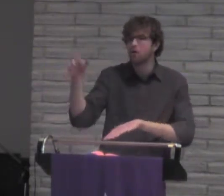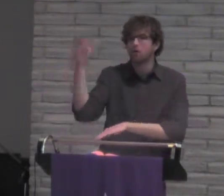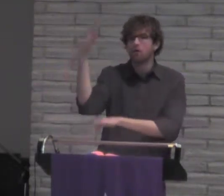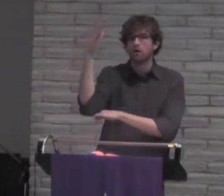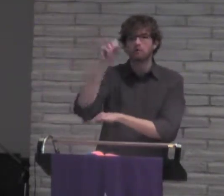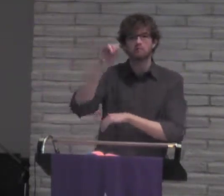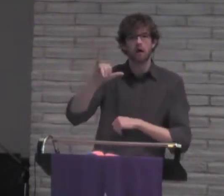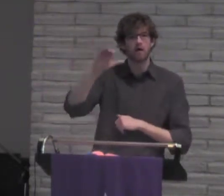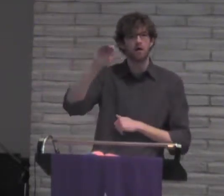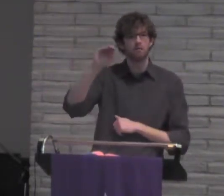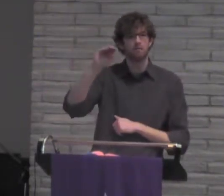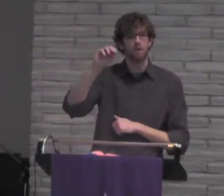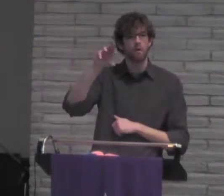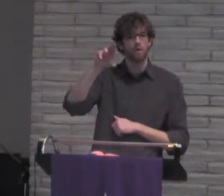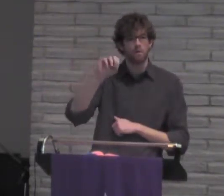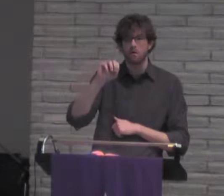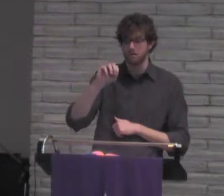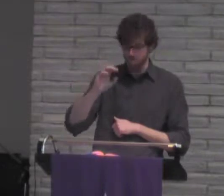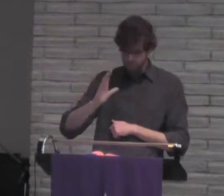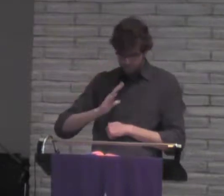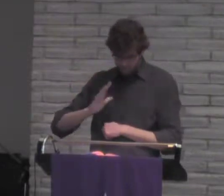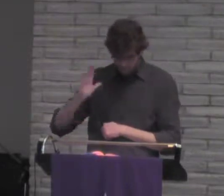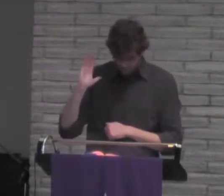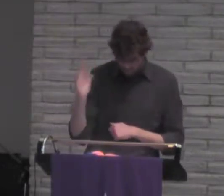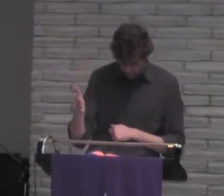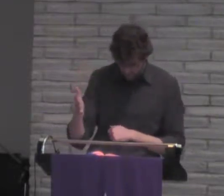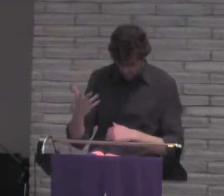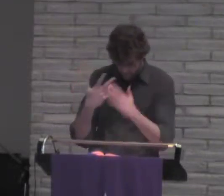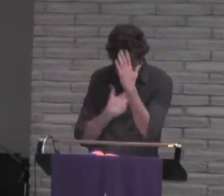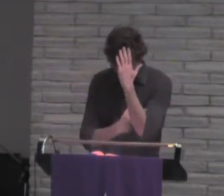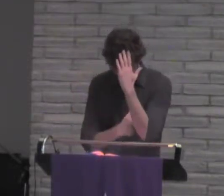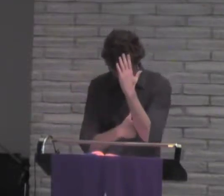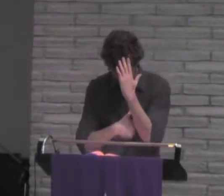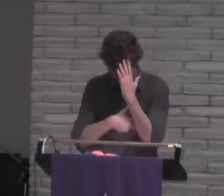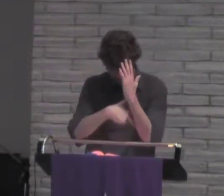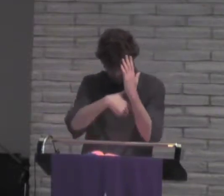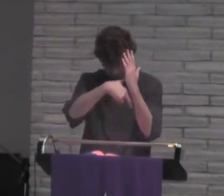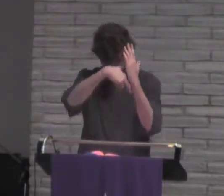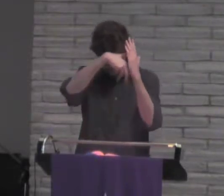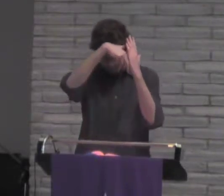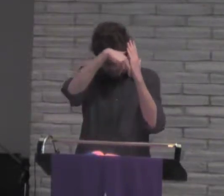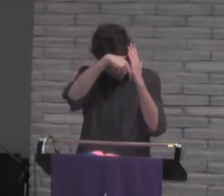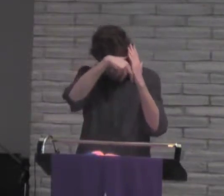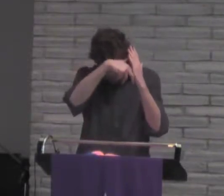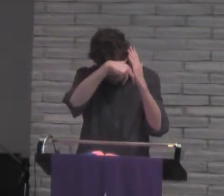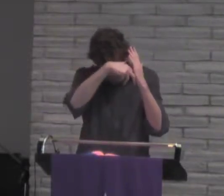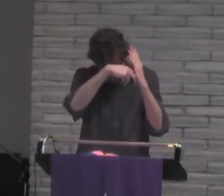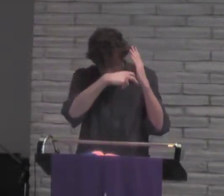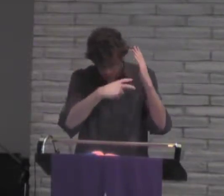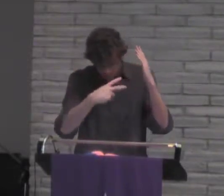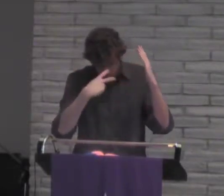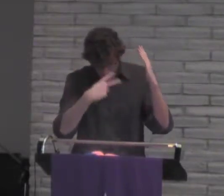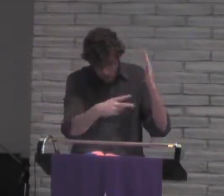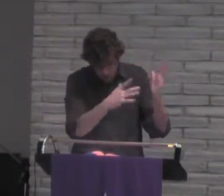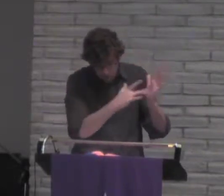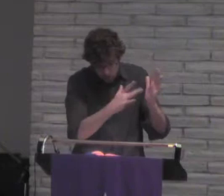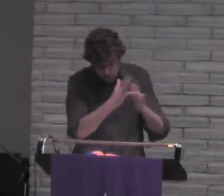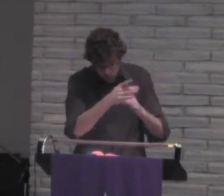So he ran ahead and climbed a sycamore fig tree to see him, since